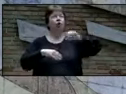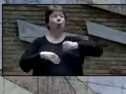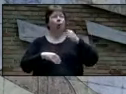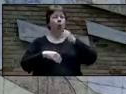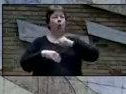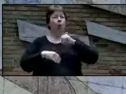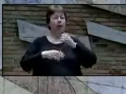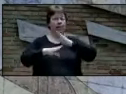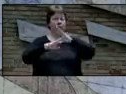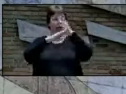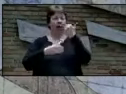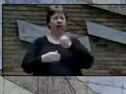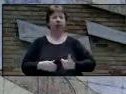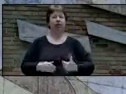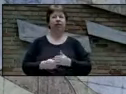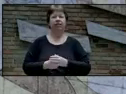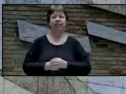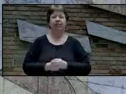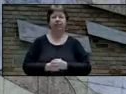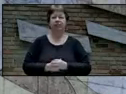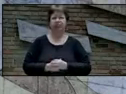wings, protect me.